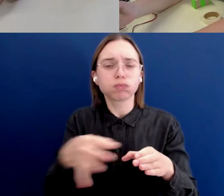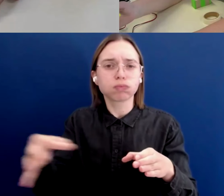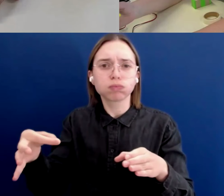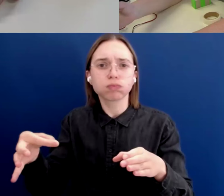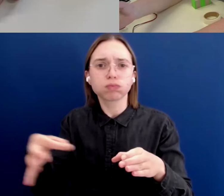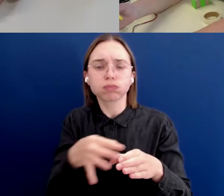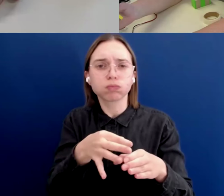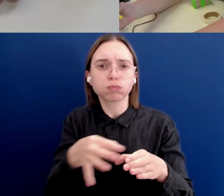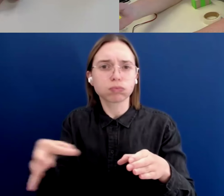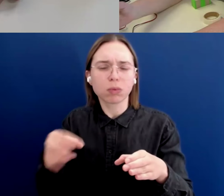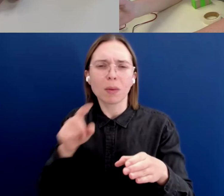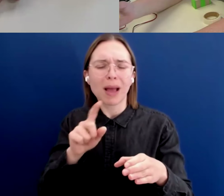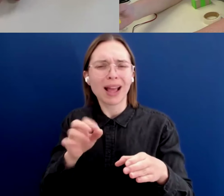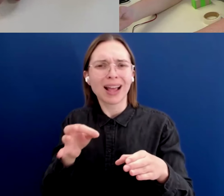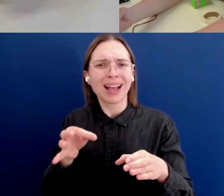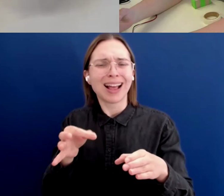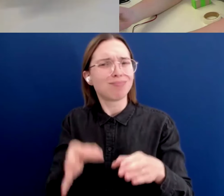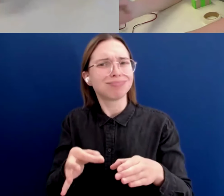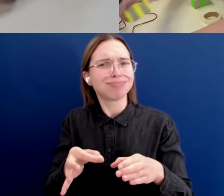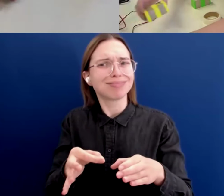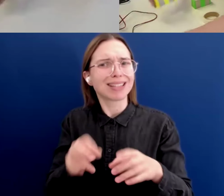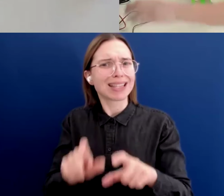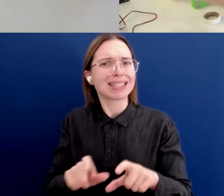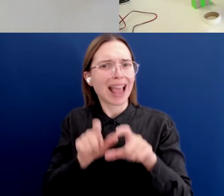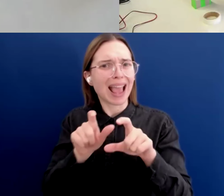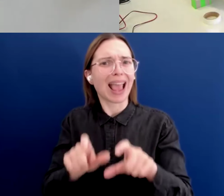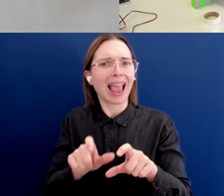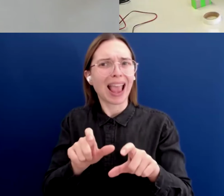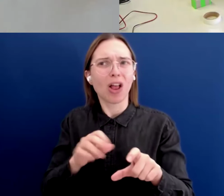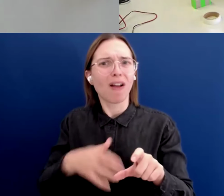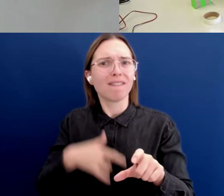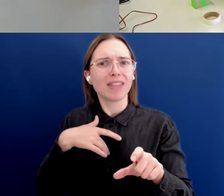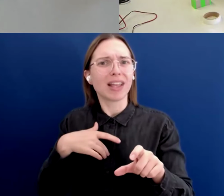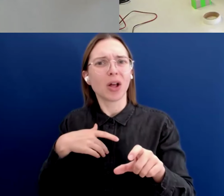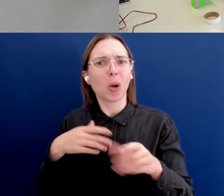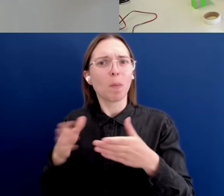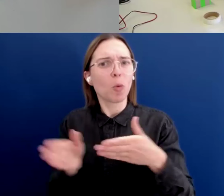normally feel it too. So I don't think that ball is moving as it should.